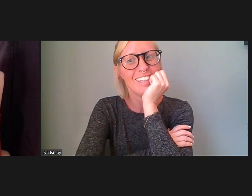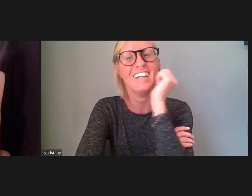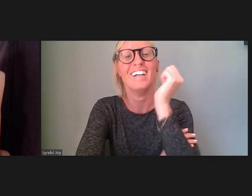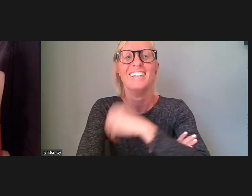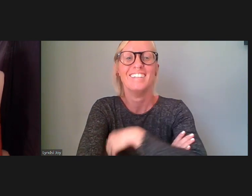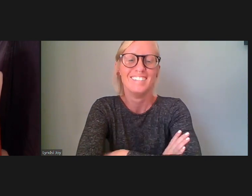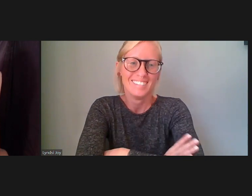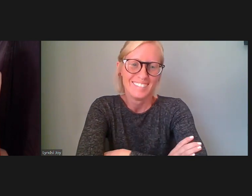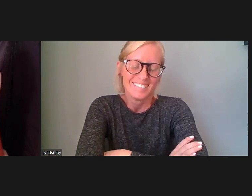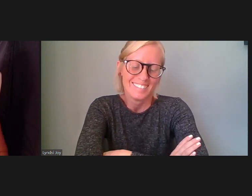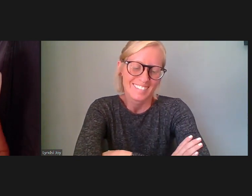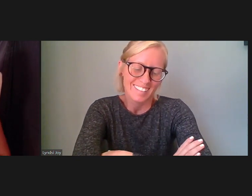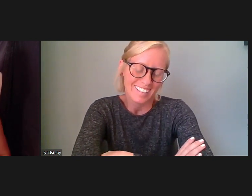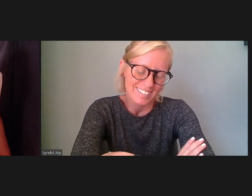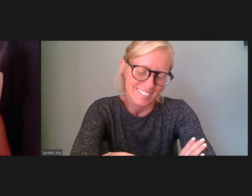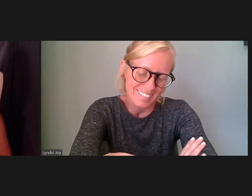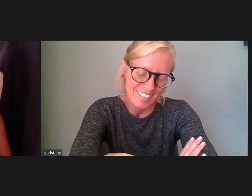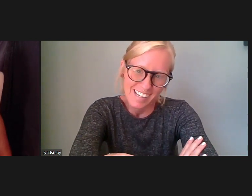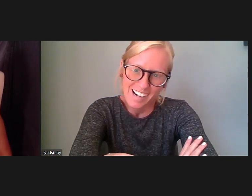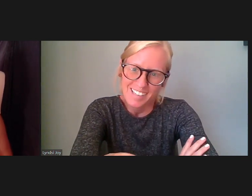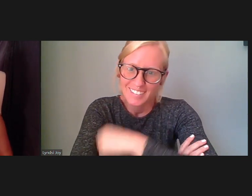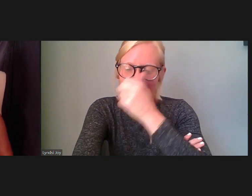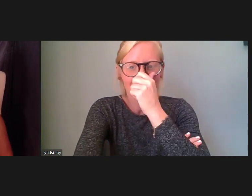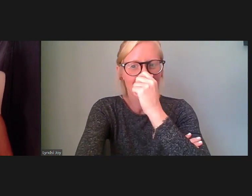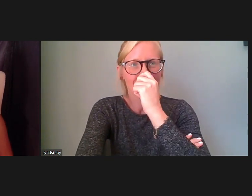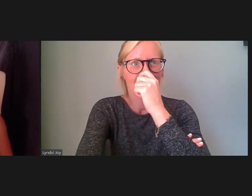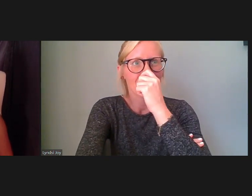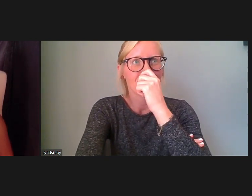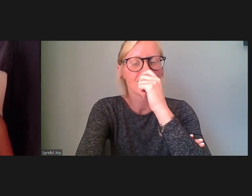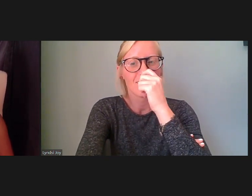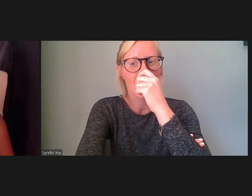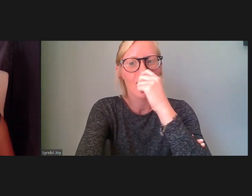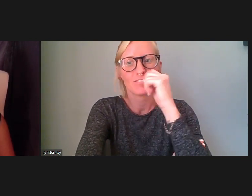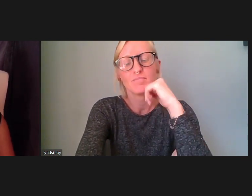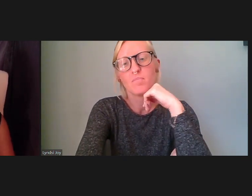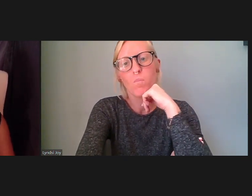funny. Yeah. Yeah, I agree. I know.